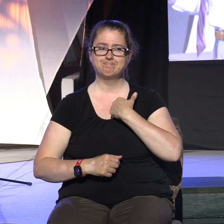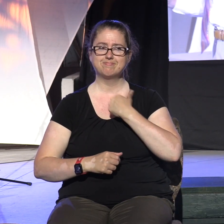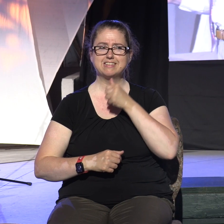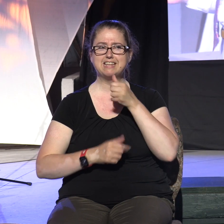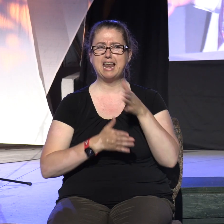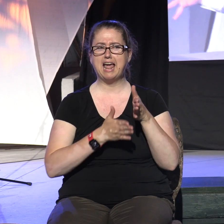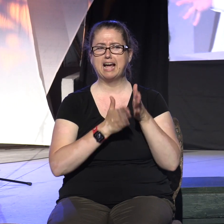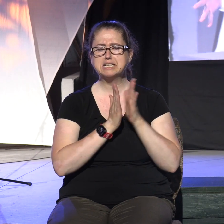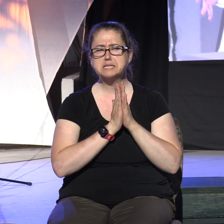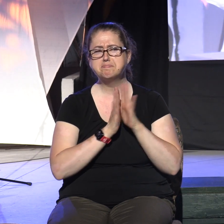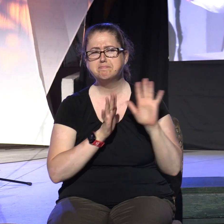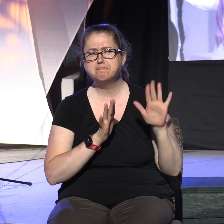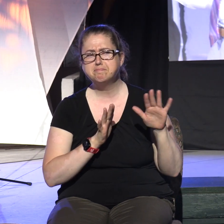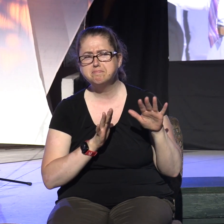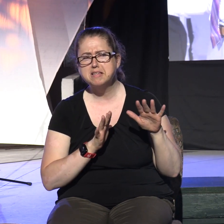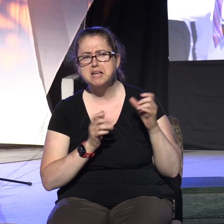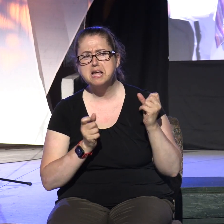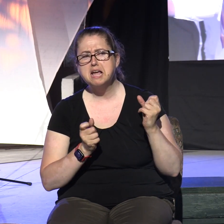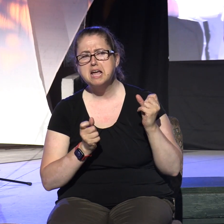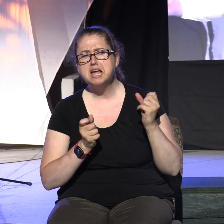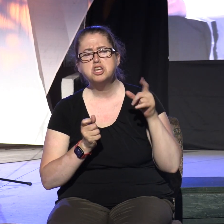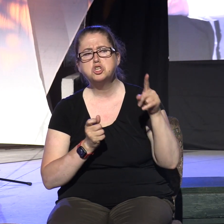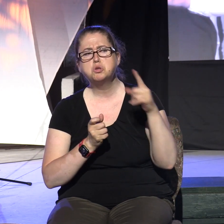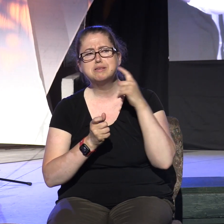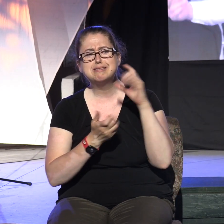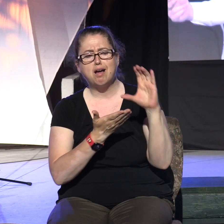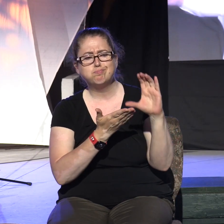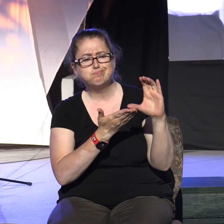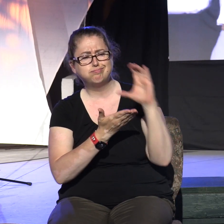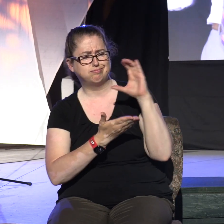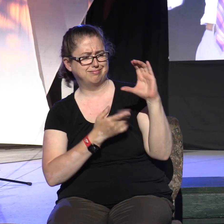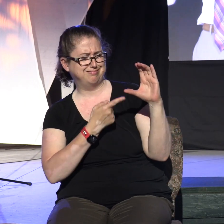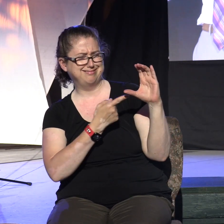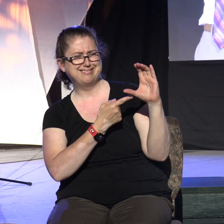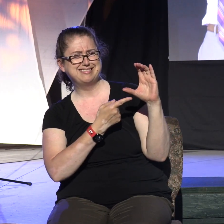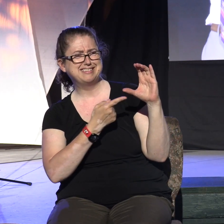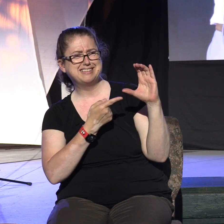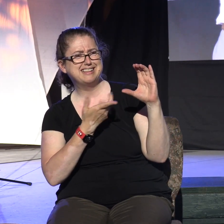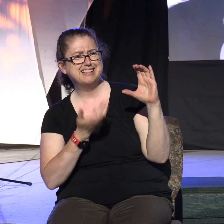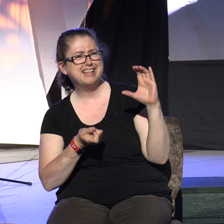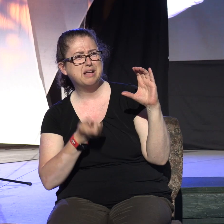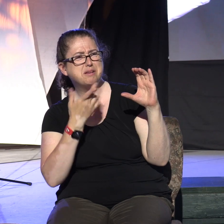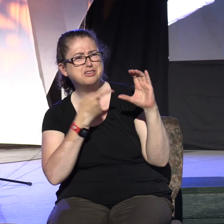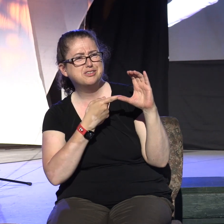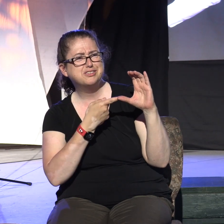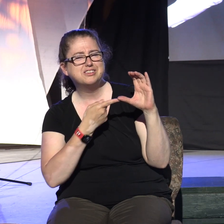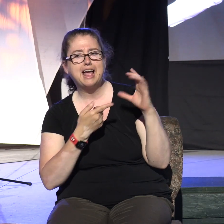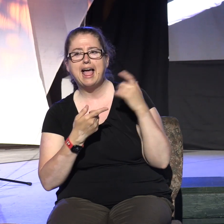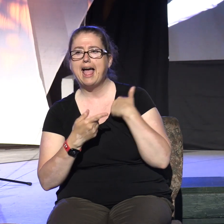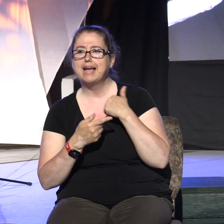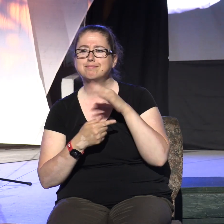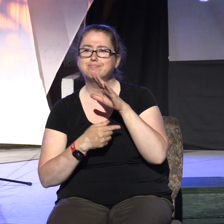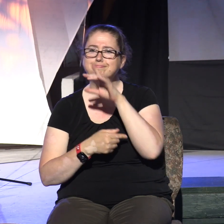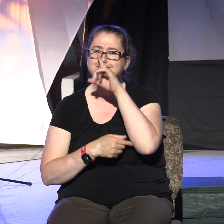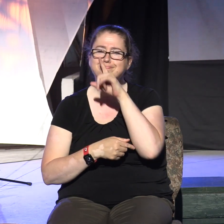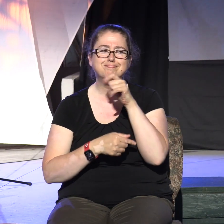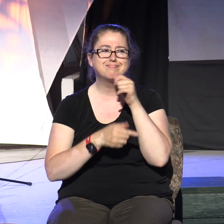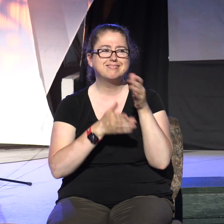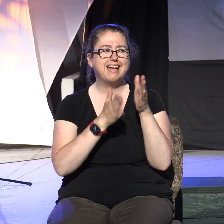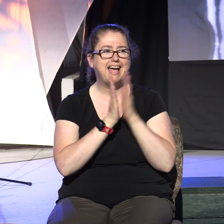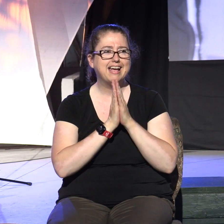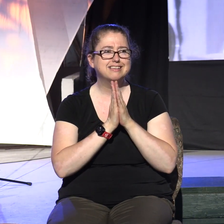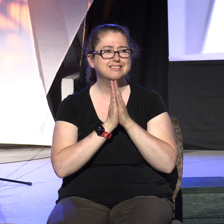I really will never know, and it bugs me to this day. And so I said, well, tell me a little bit about your